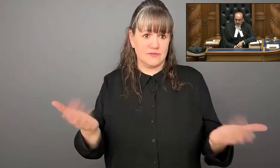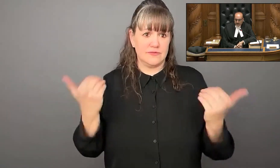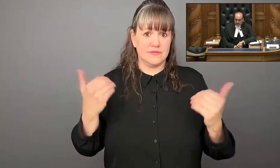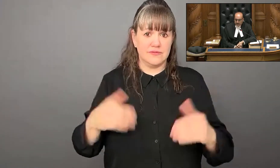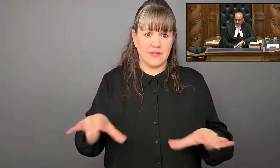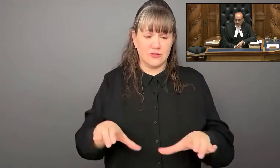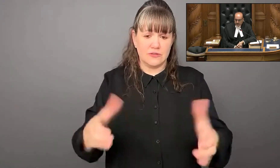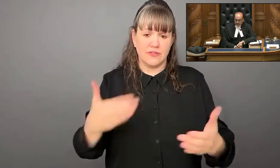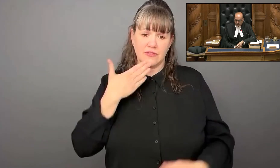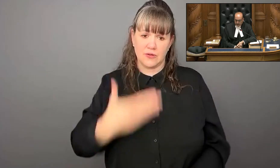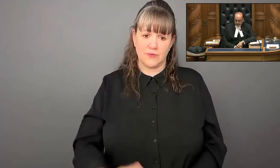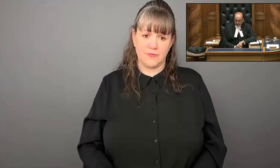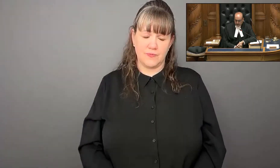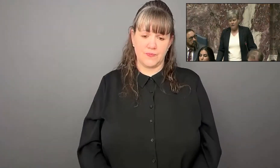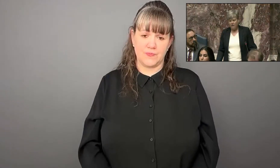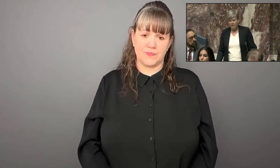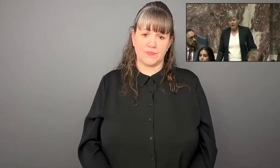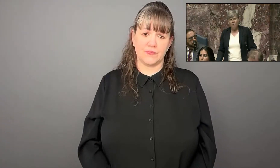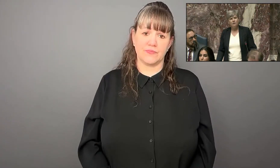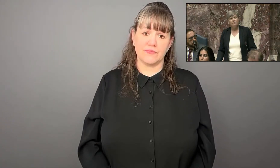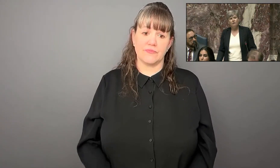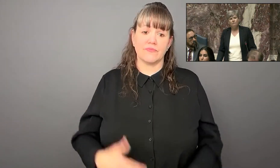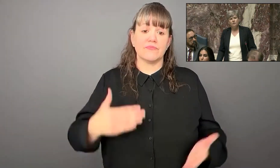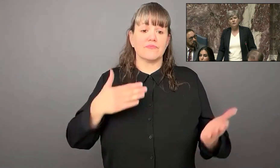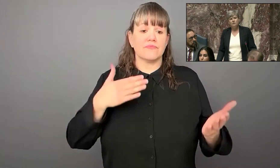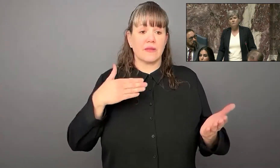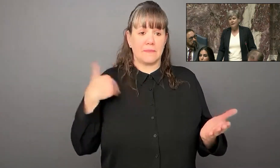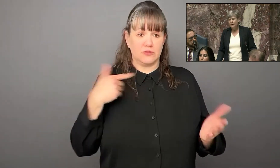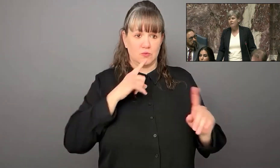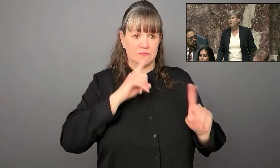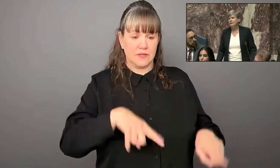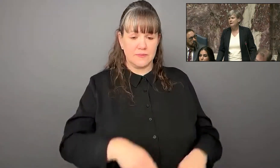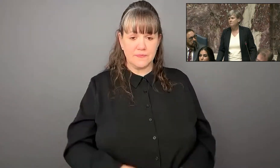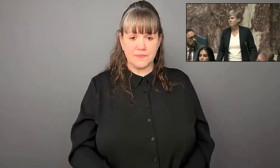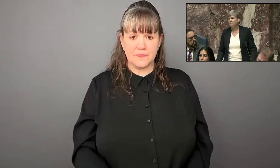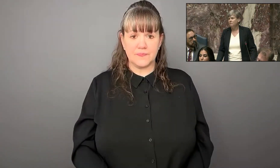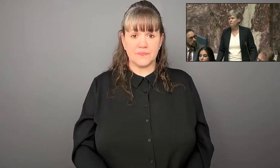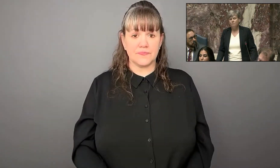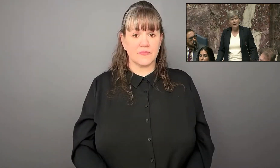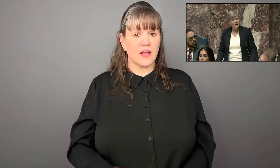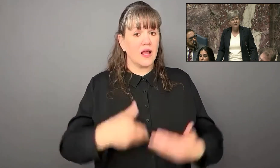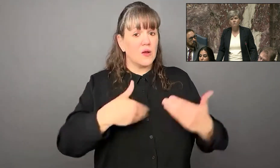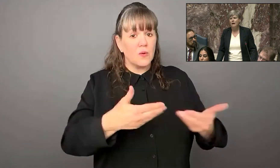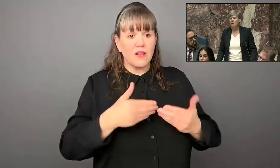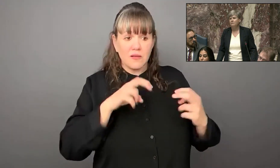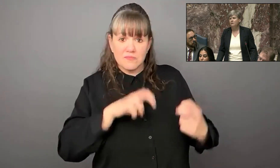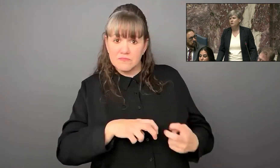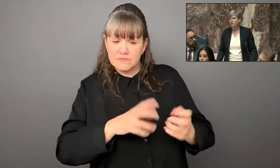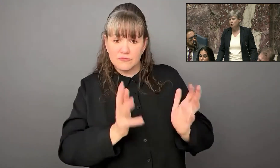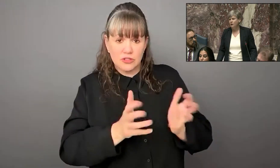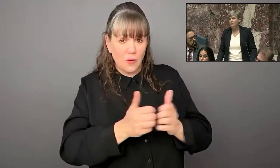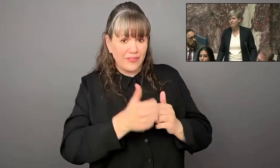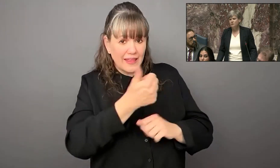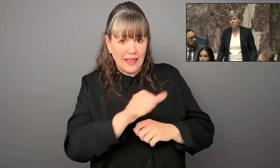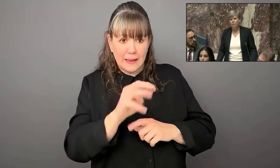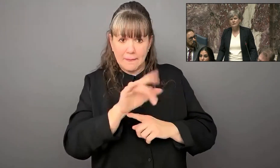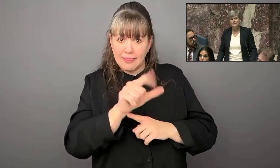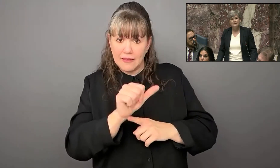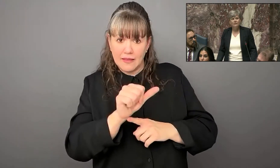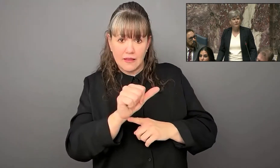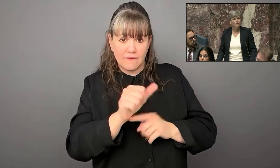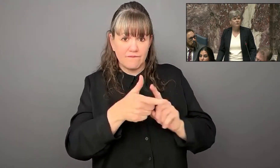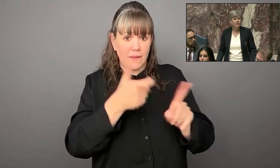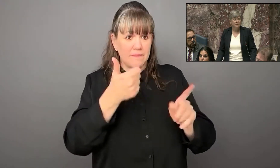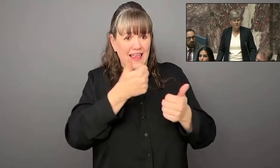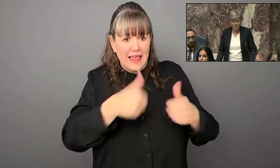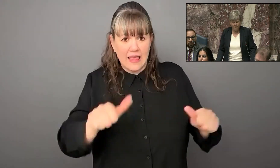Minister. Thank you very much, Honourable Speaker. I welcome a conversation with any MLA from any riding to talk about the supports